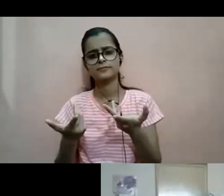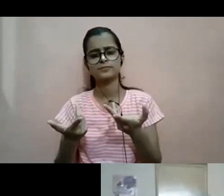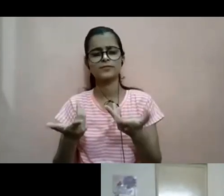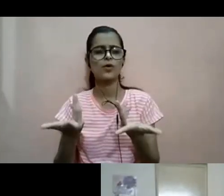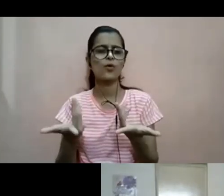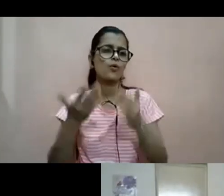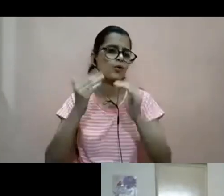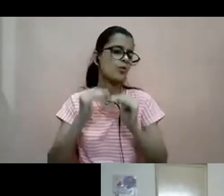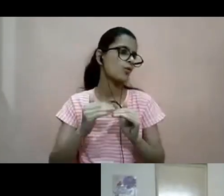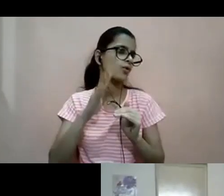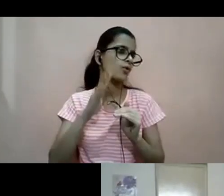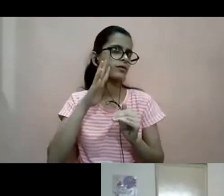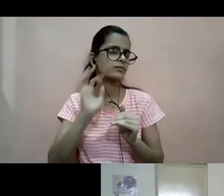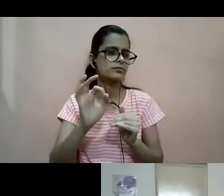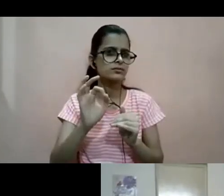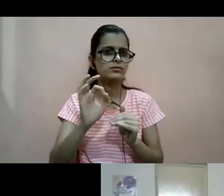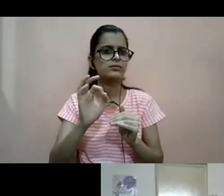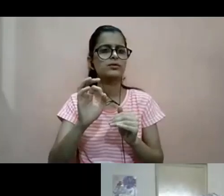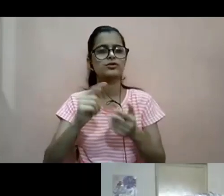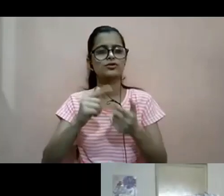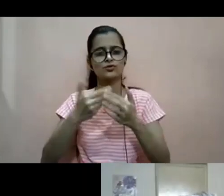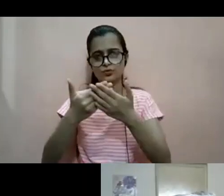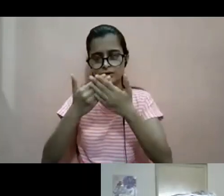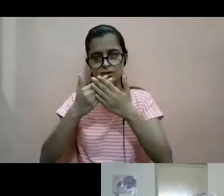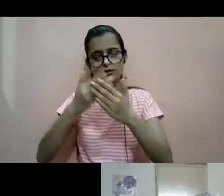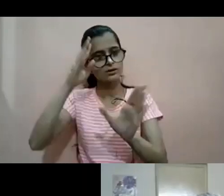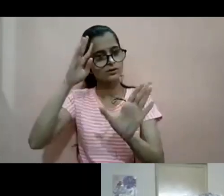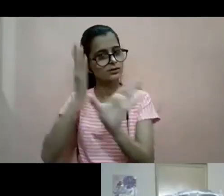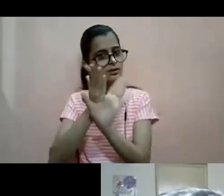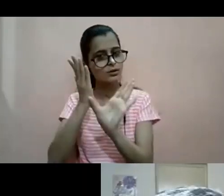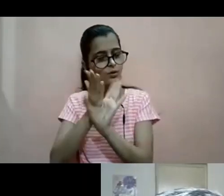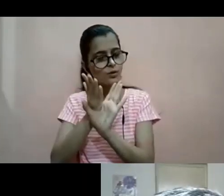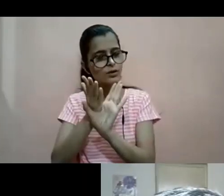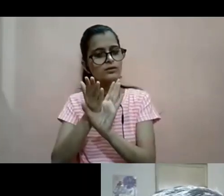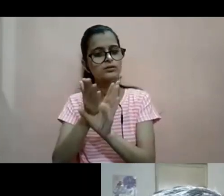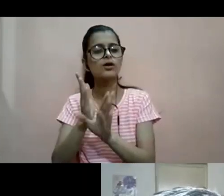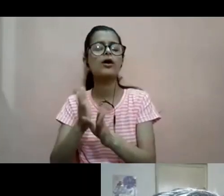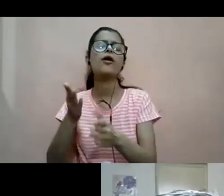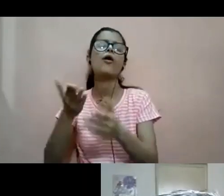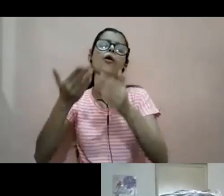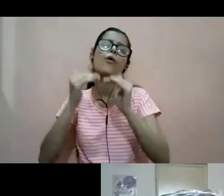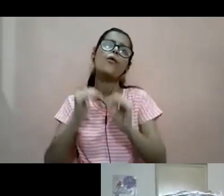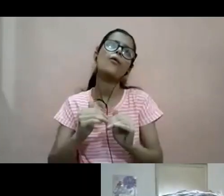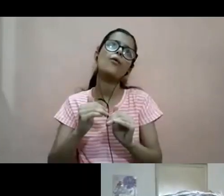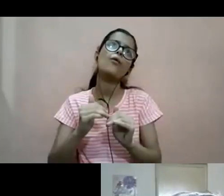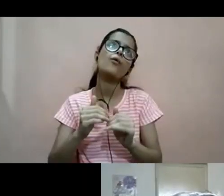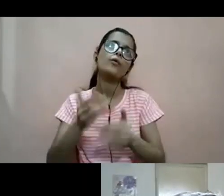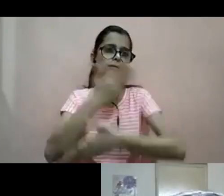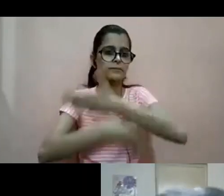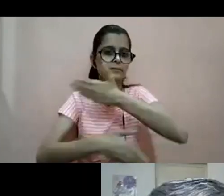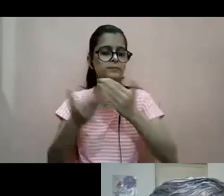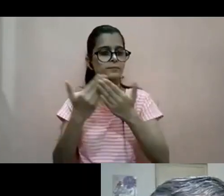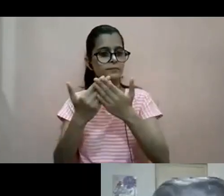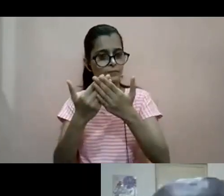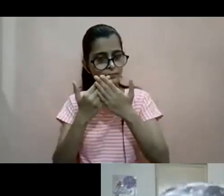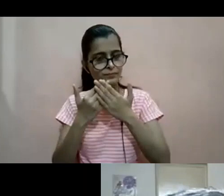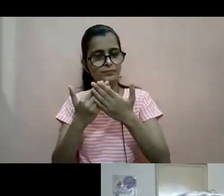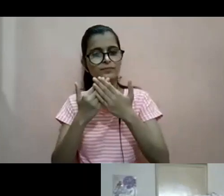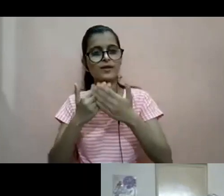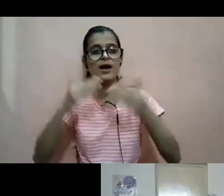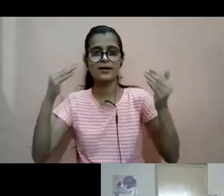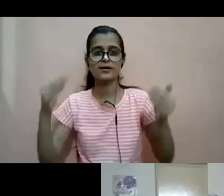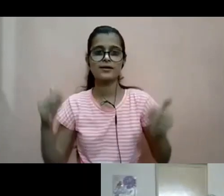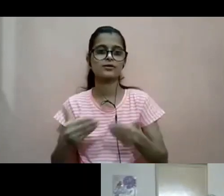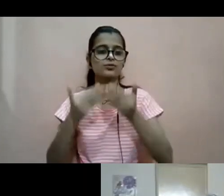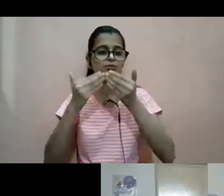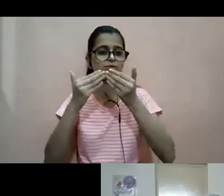educational psychology. And before that, Disability Studies and Interdisciplinary Introduction.